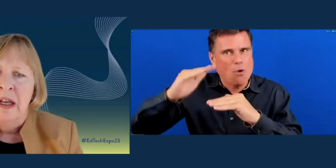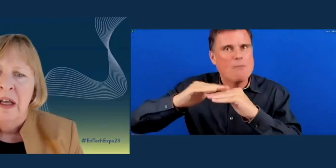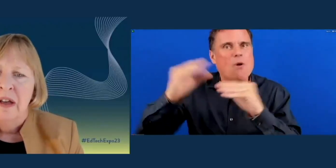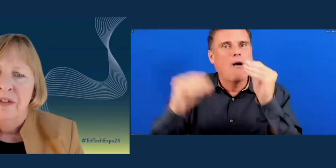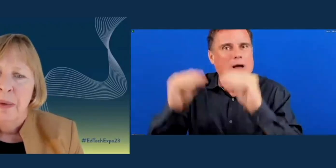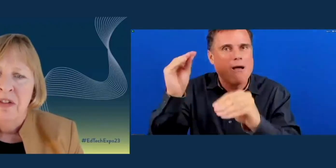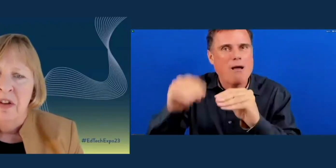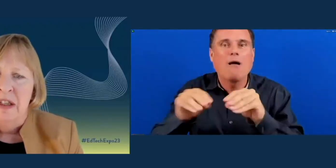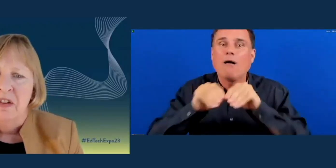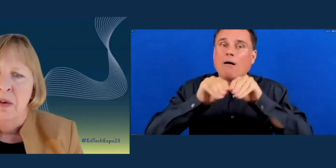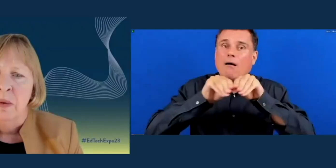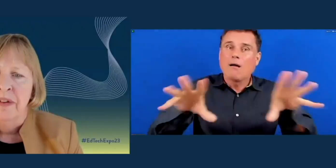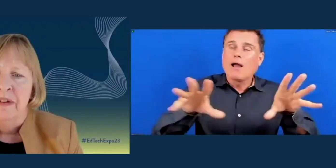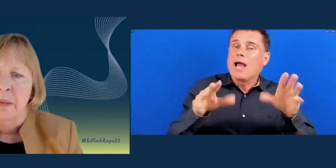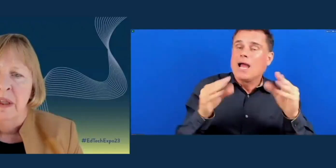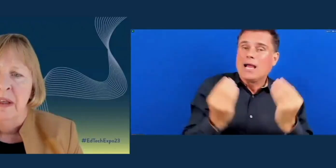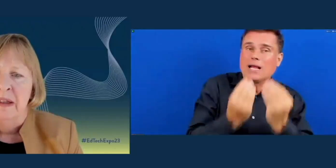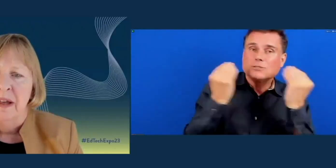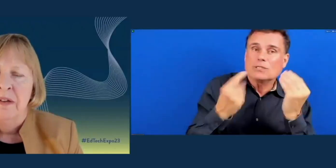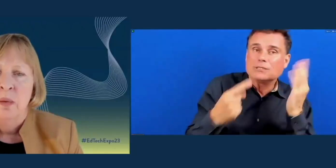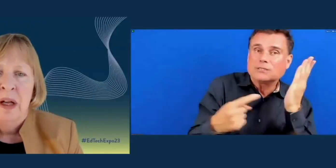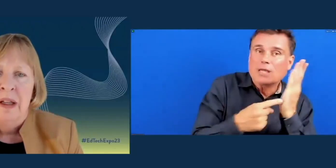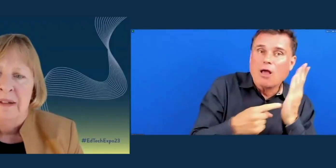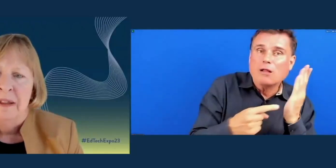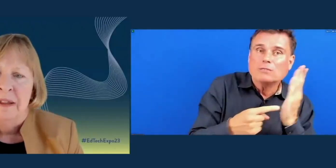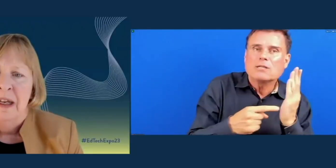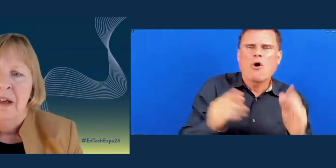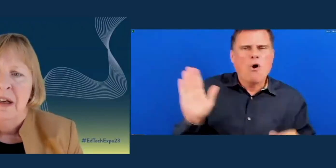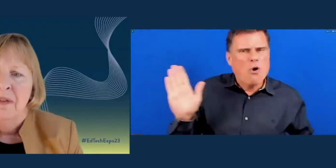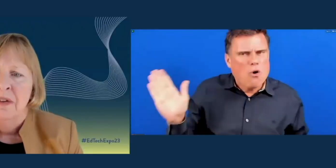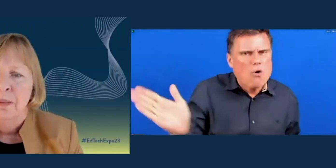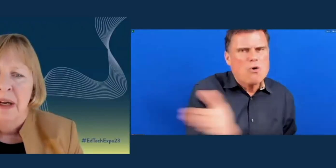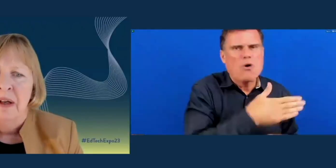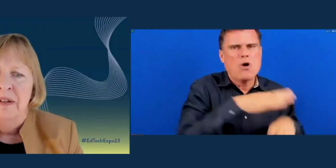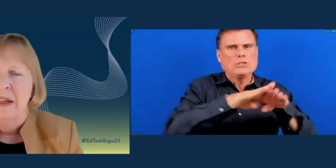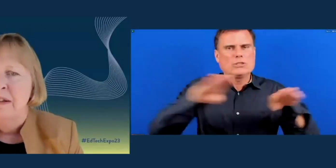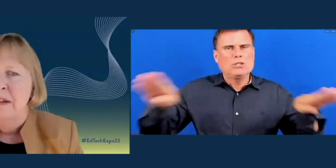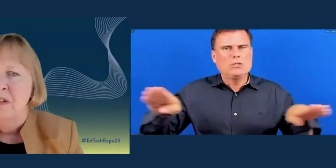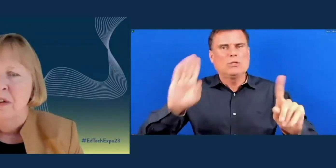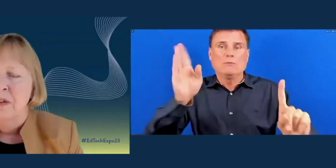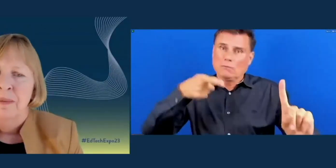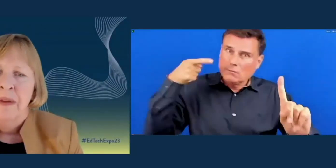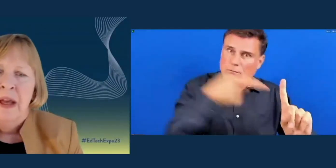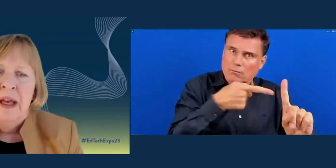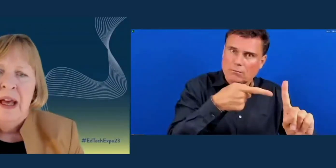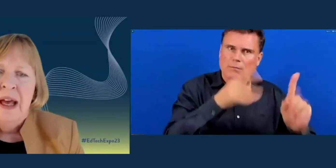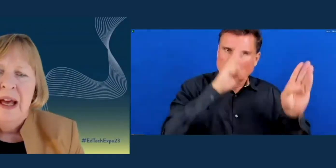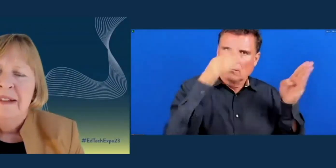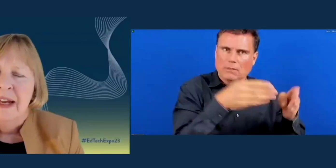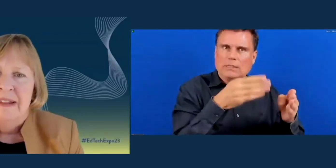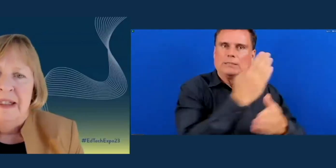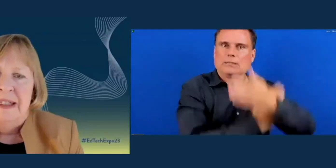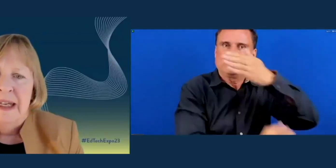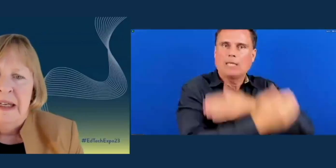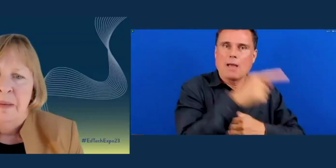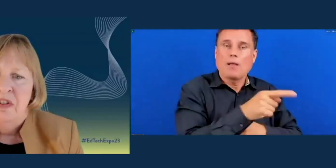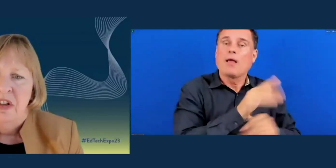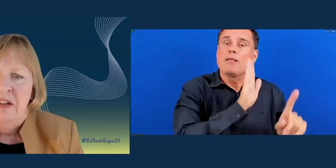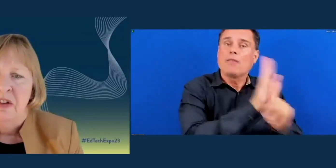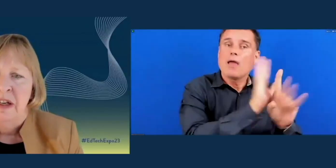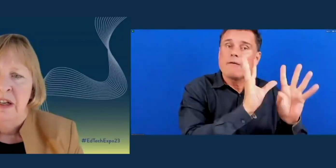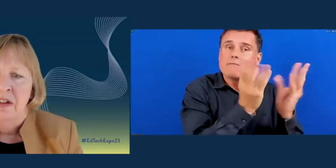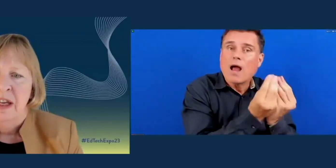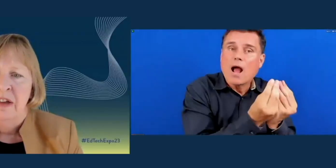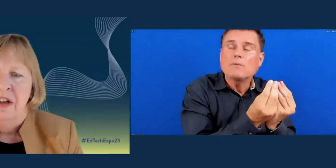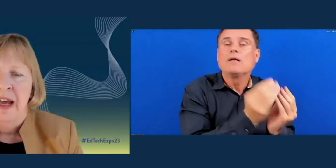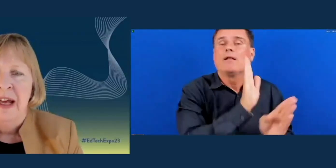children, especially children with disabilities, as well as their caregivers, parents, and teachers. EdTech is a game changer